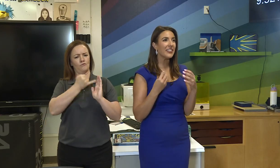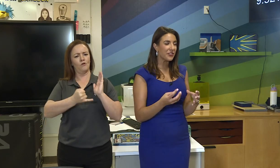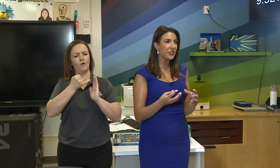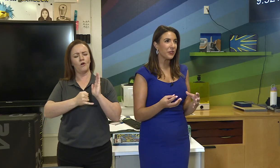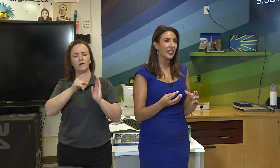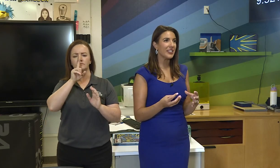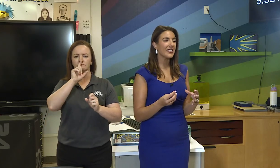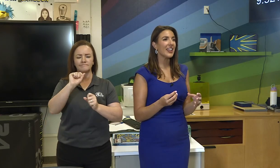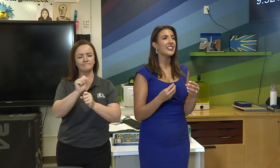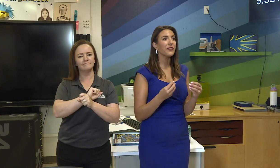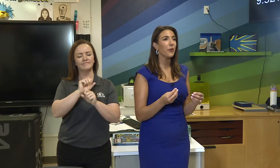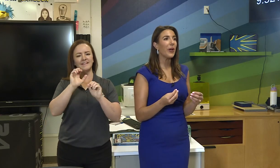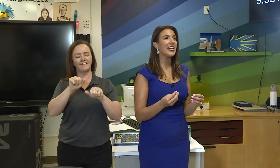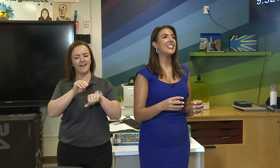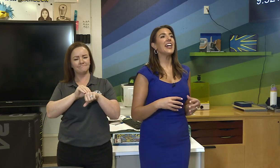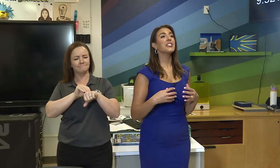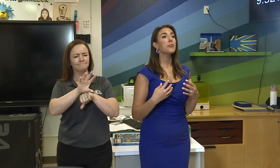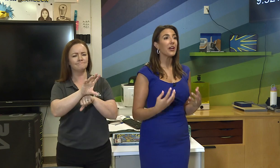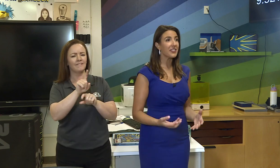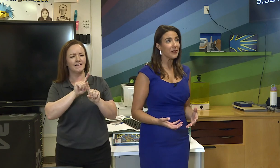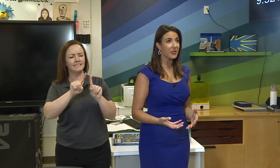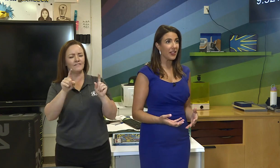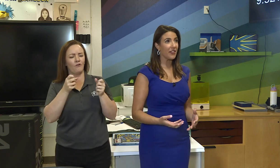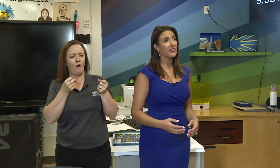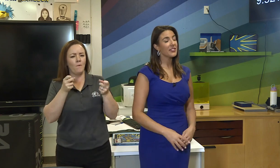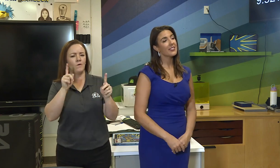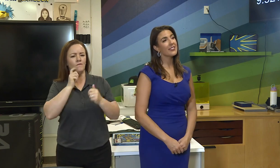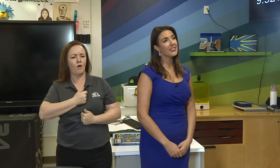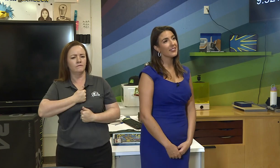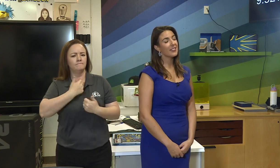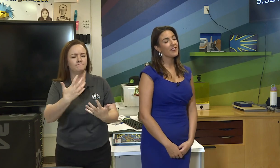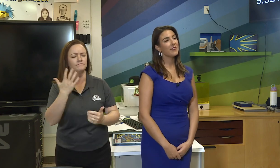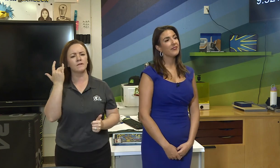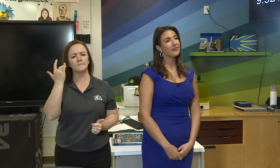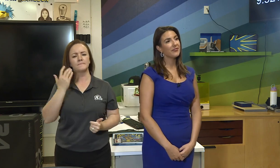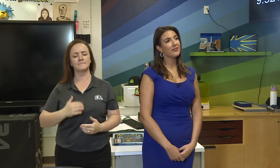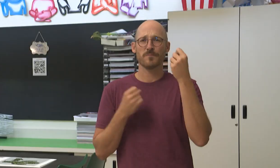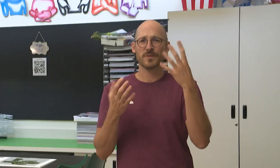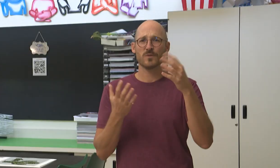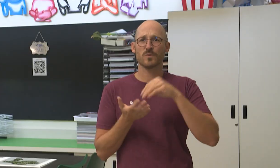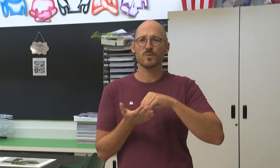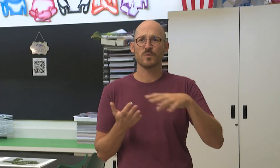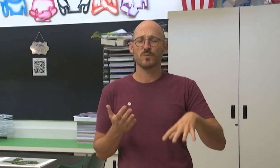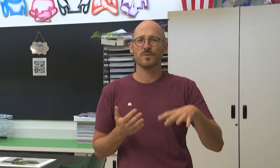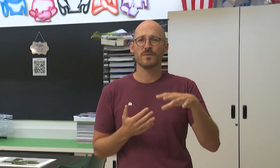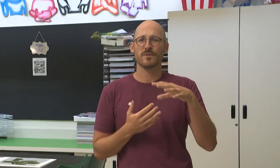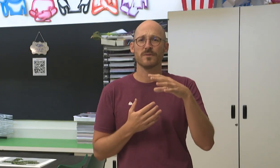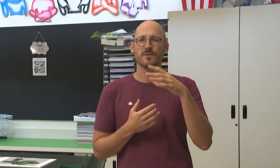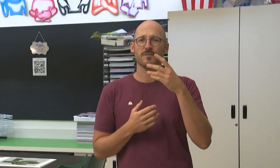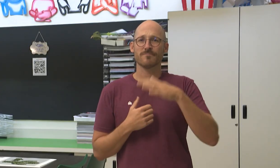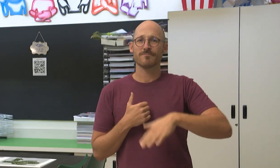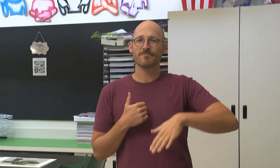students a different way to express themselves? Oh absolutely a lot of students